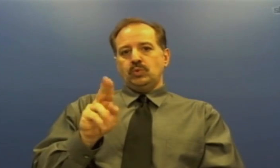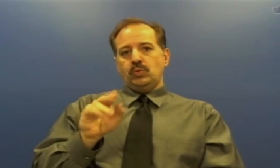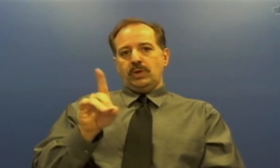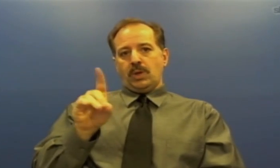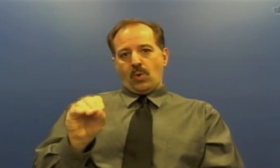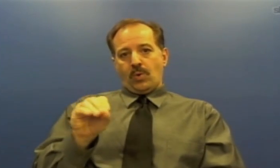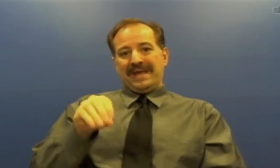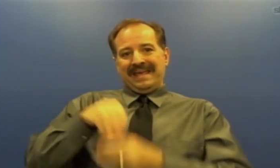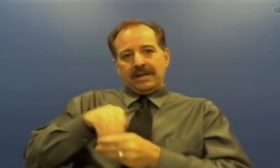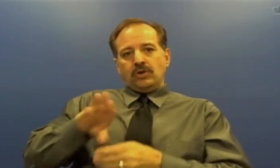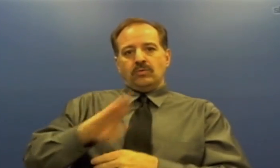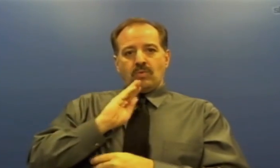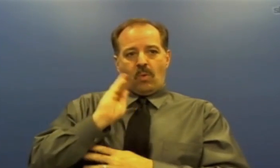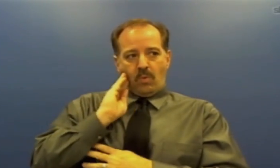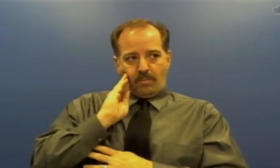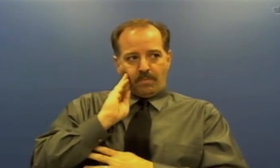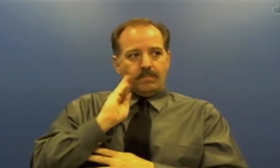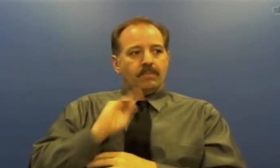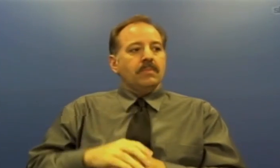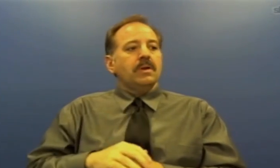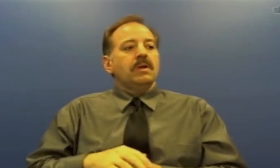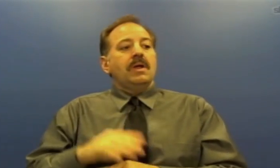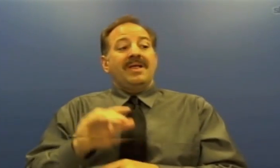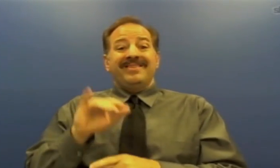willing to set up studios in their homes.